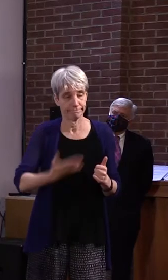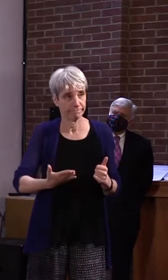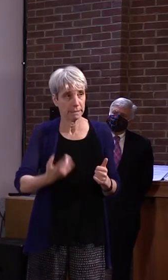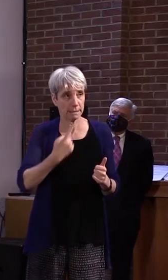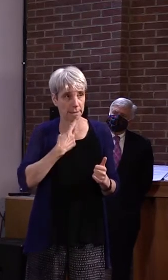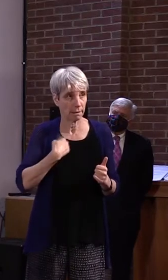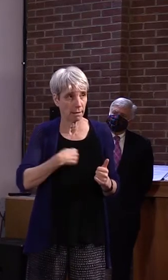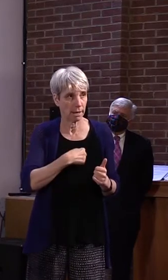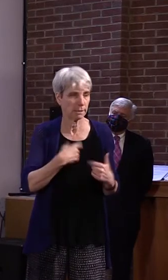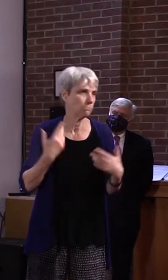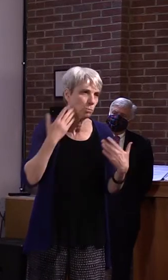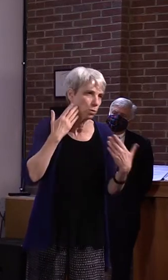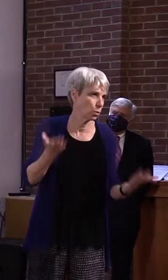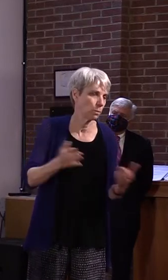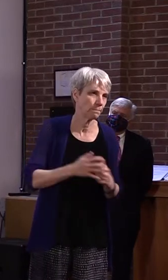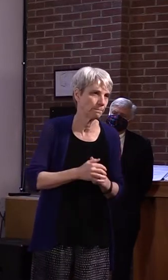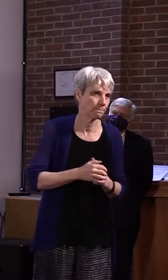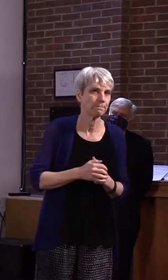would say that to us.